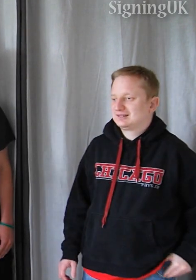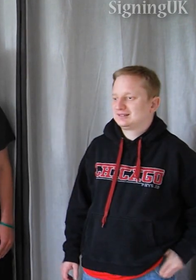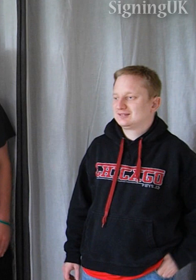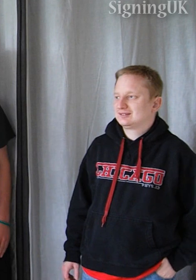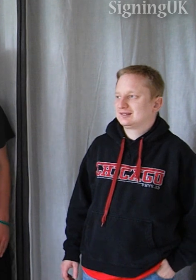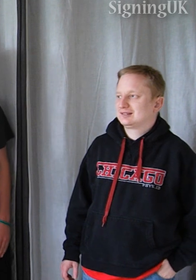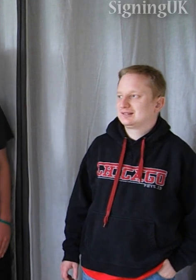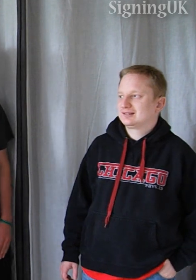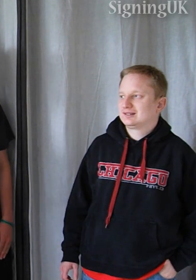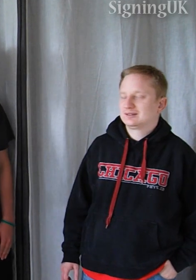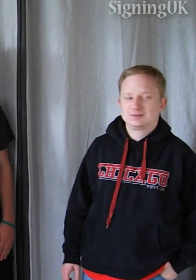Please, thank you.